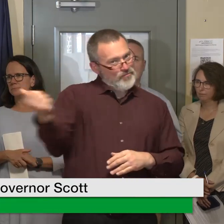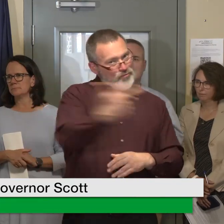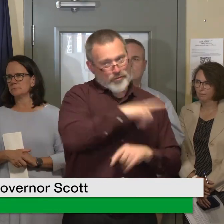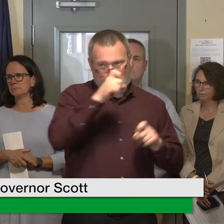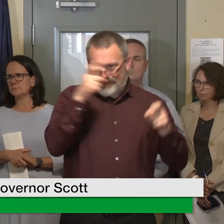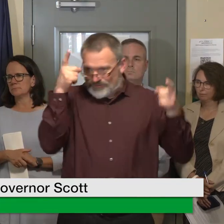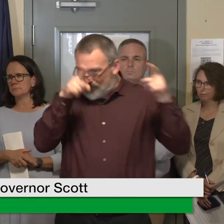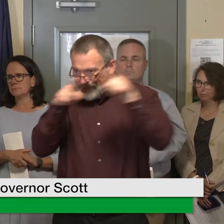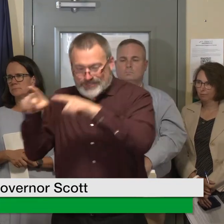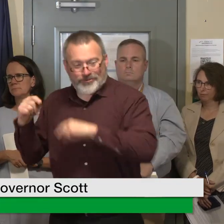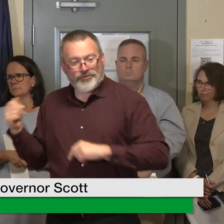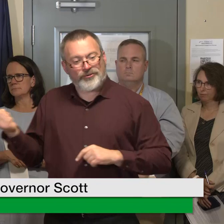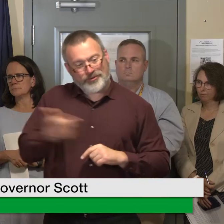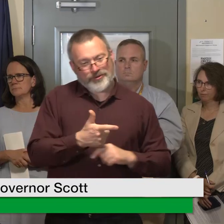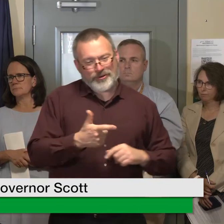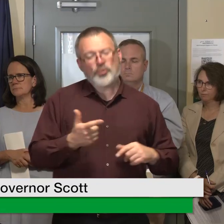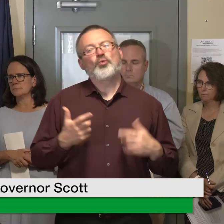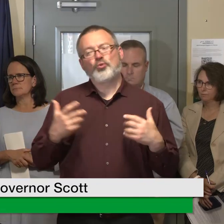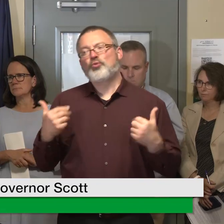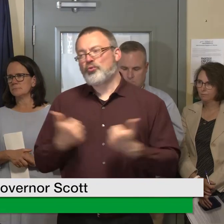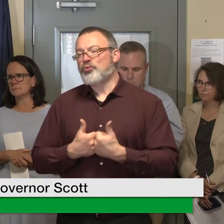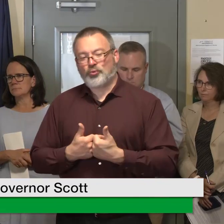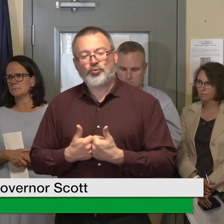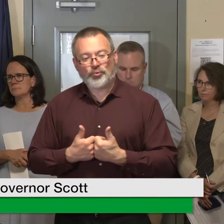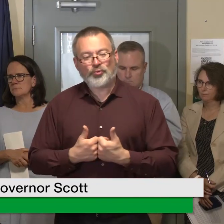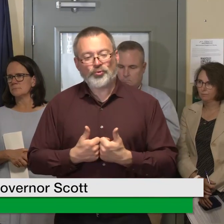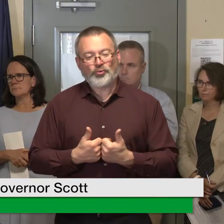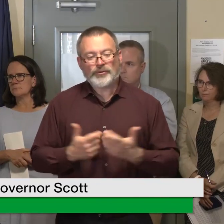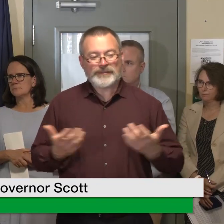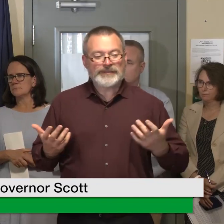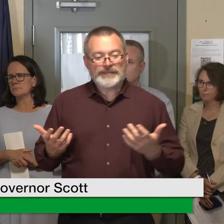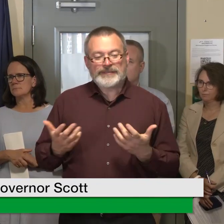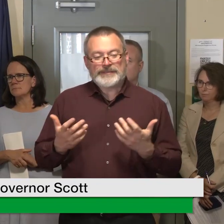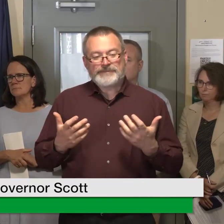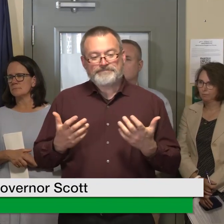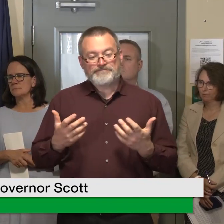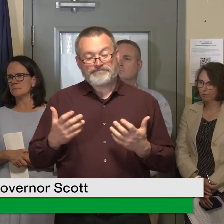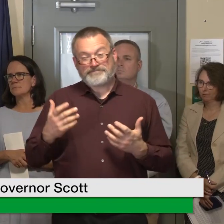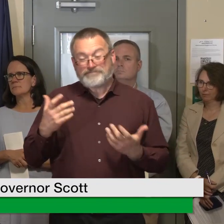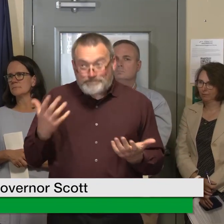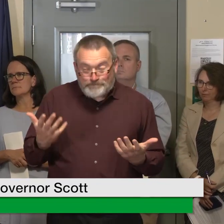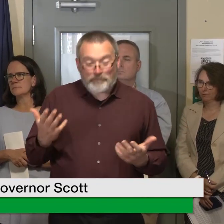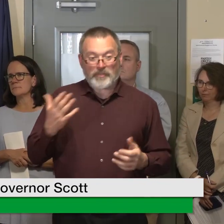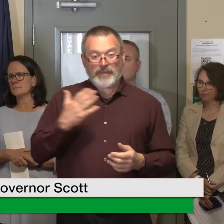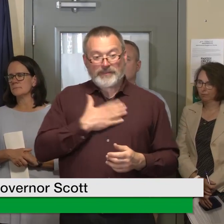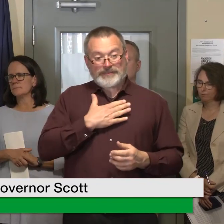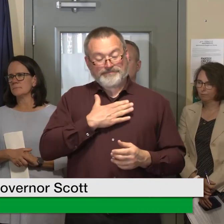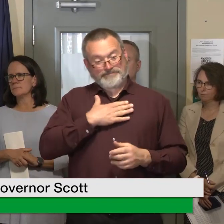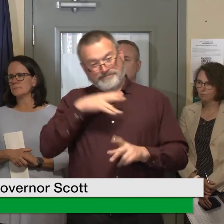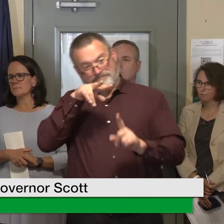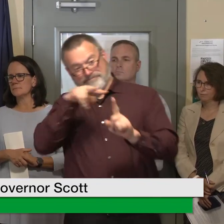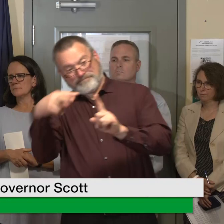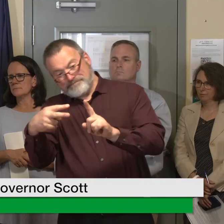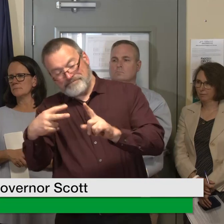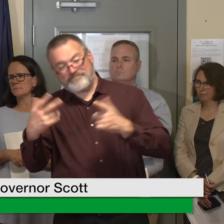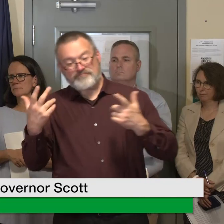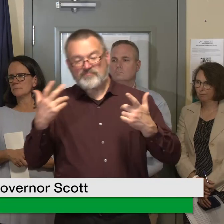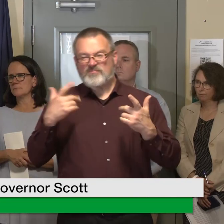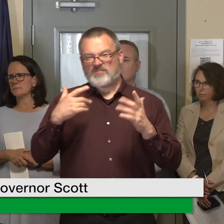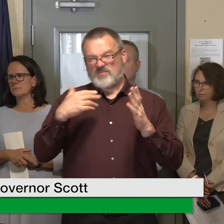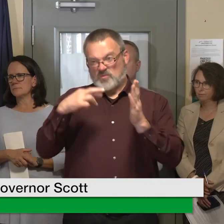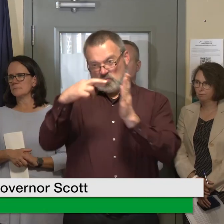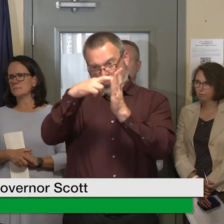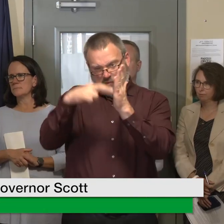moves forward. So I think there are some hard and fast rules in terms of buyouts that I